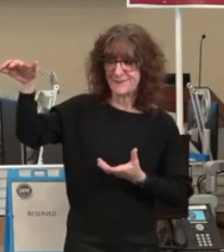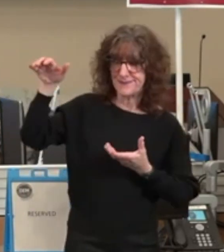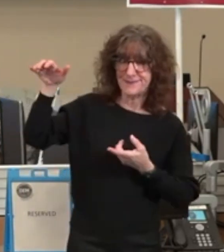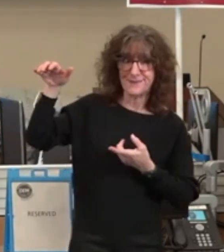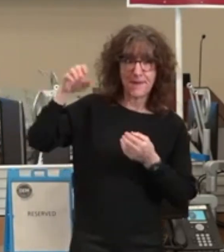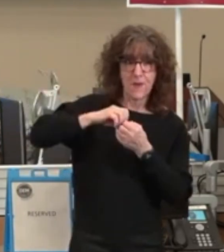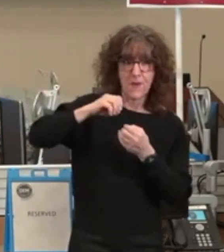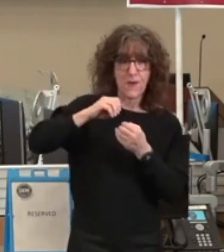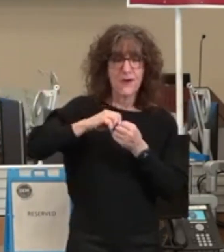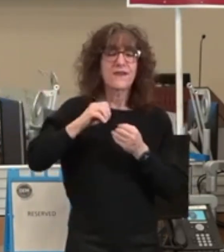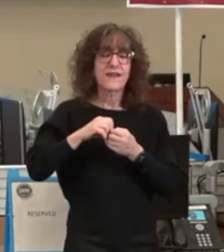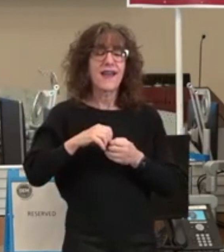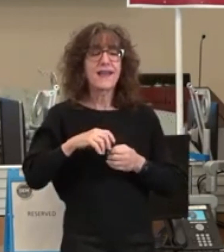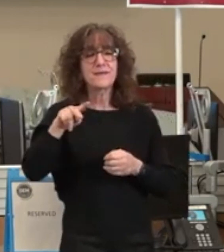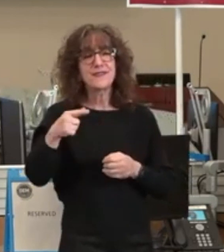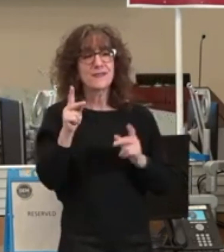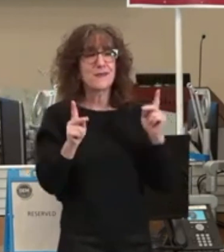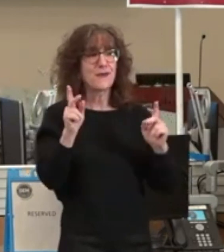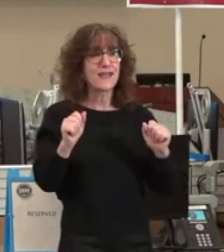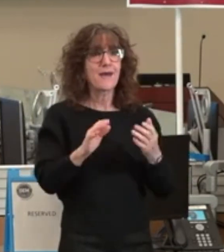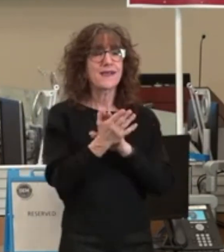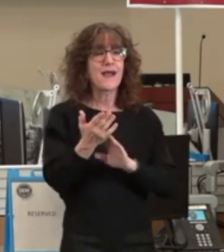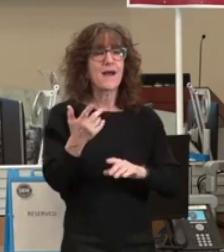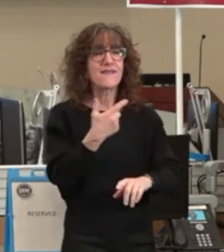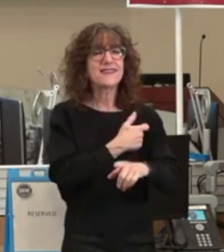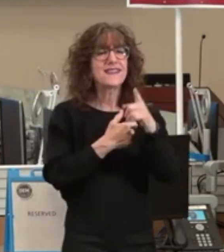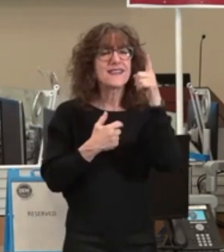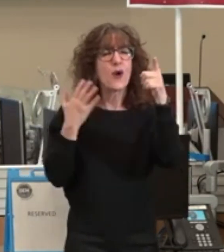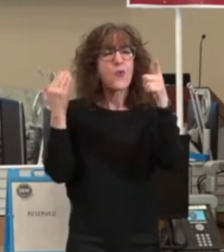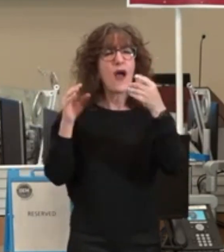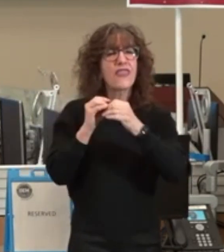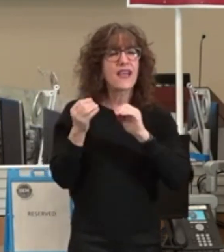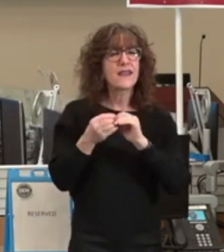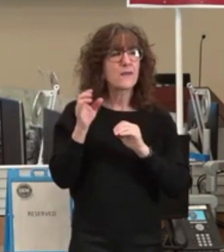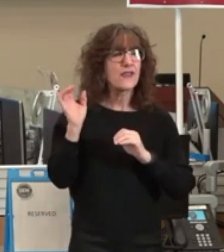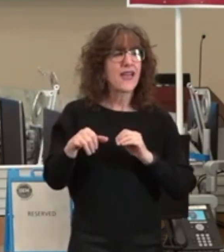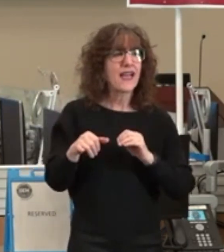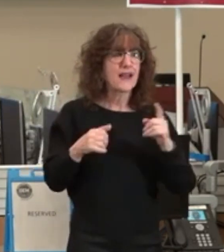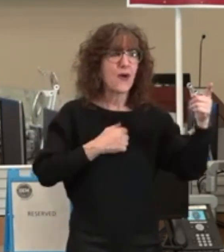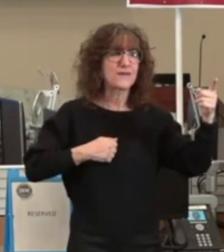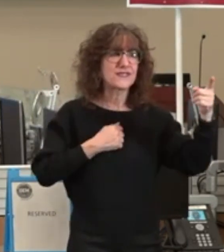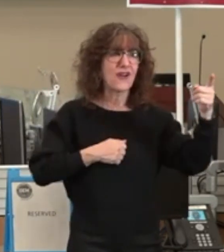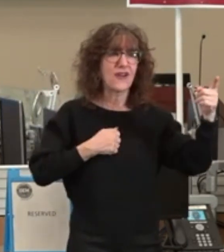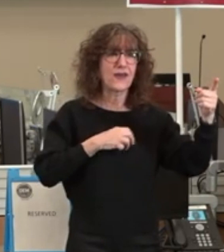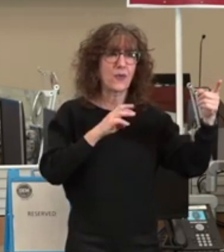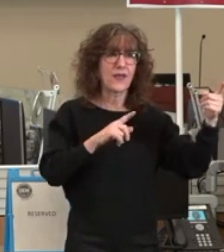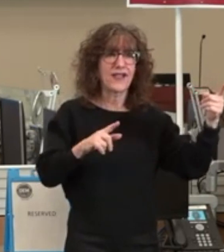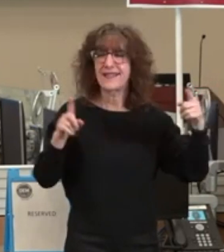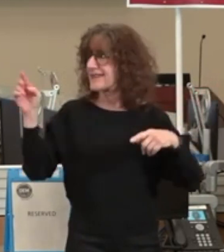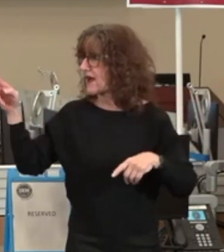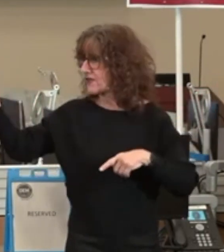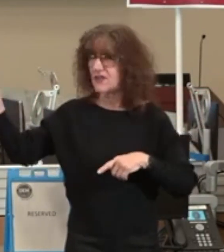increase, and we can get Prince Georgians vaccinated. Why do you suppose that is, that number is what it is? I'm sorry. Will,